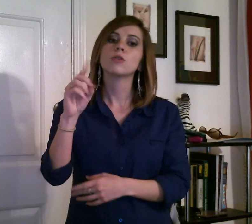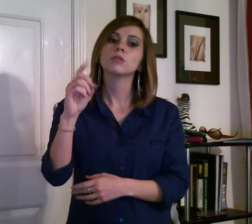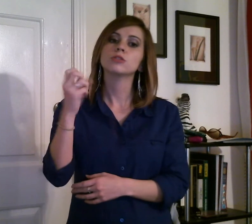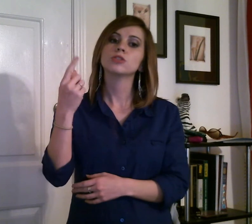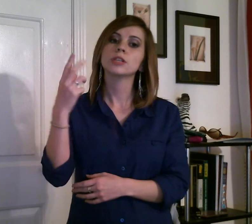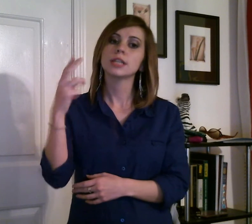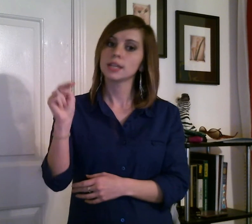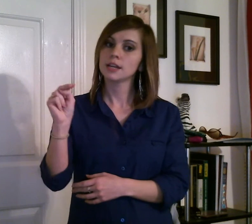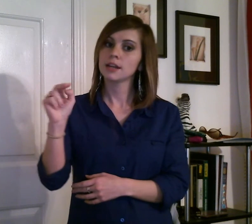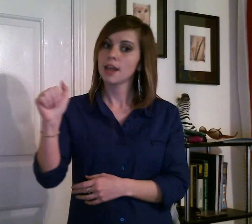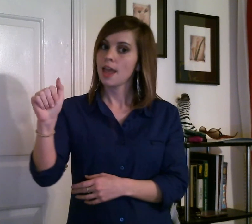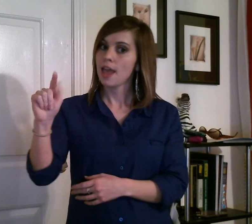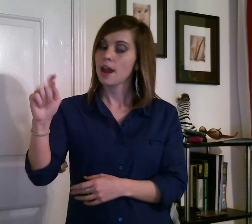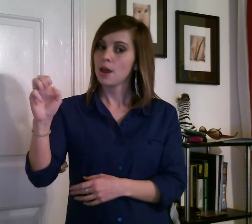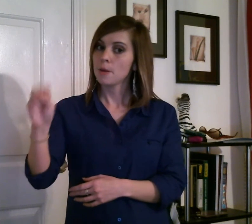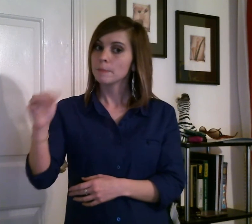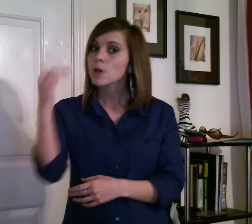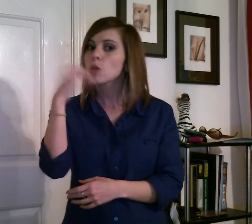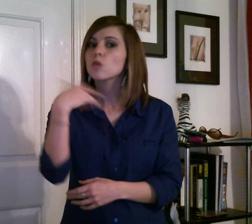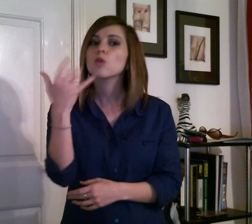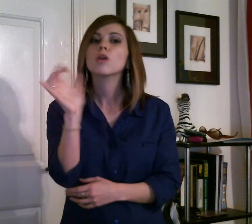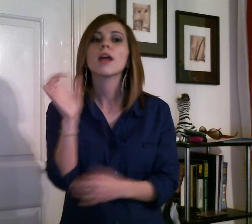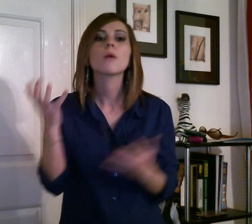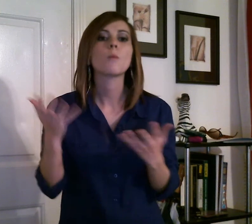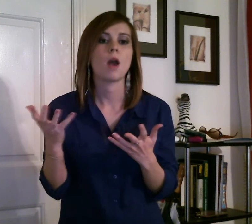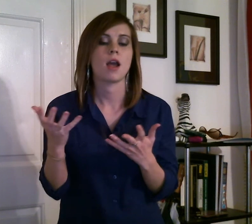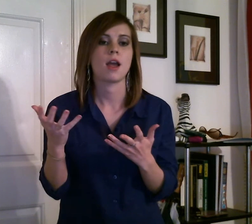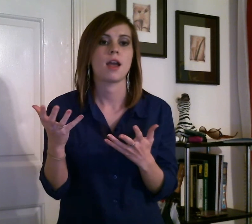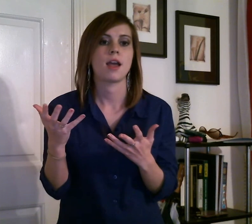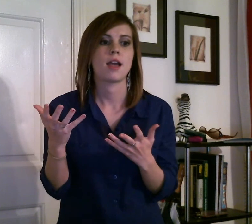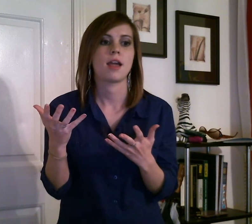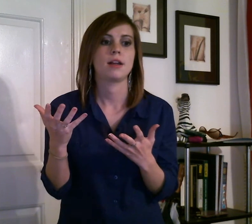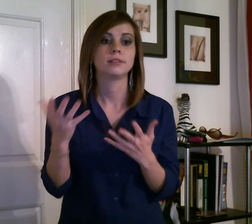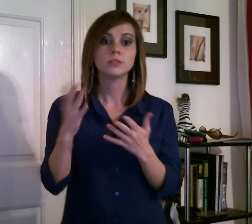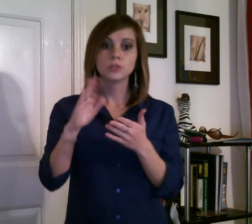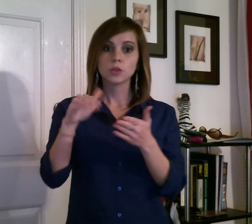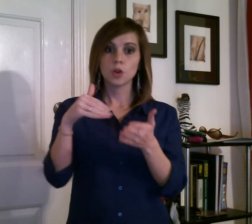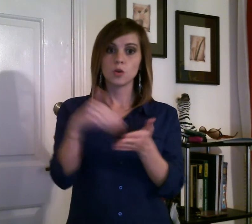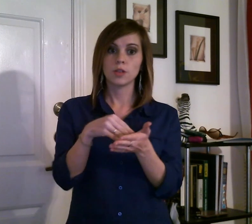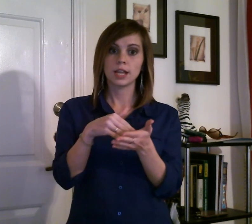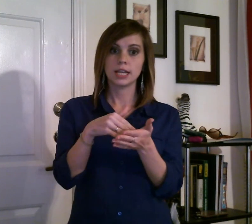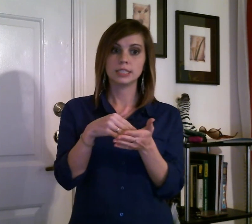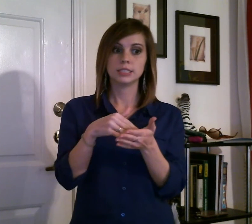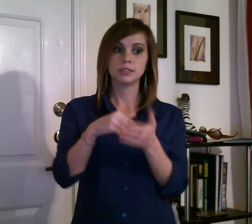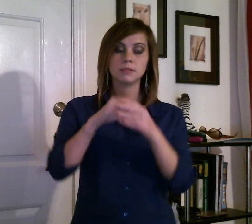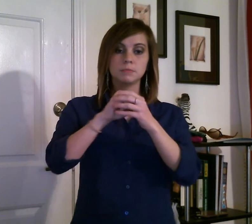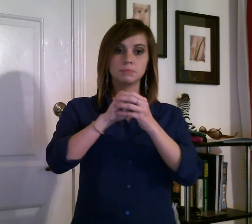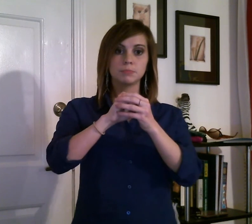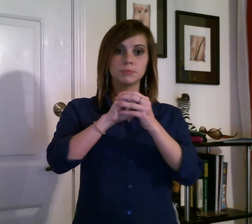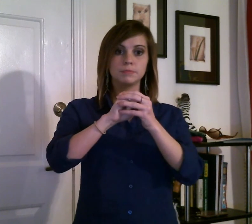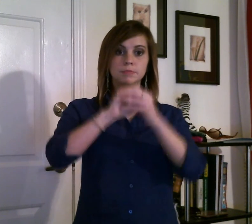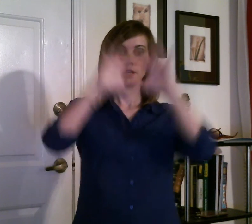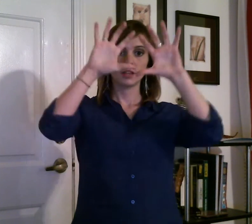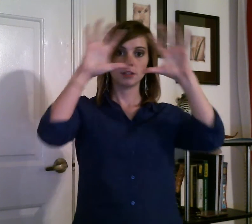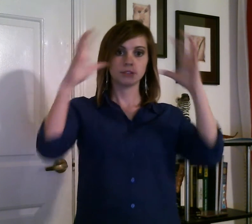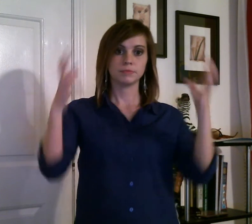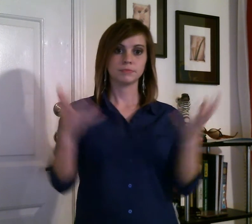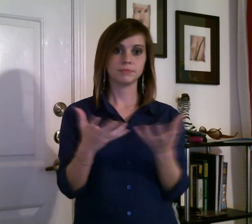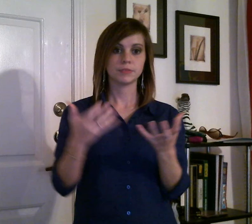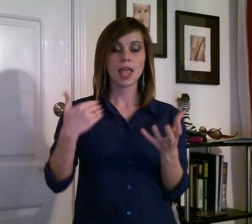and even more, I'm just going to focus on the hydrogen nucleus. So the hydrogen nucleus is a proton. If you want to think about a hydrogen atom, it also has an electron orbiting